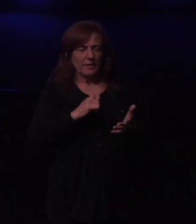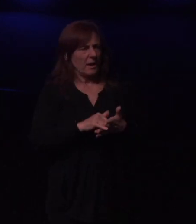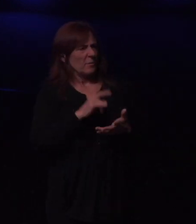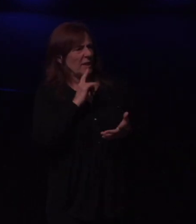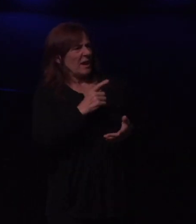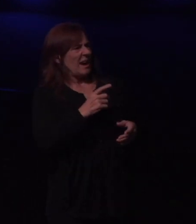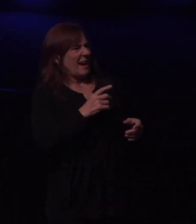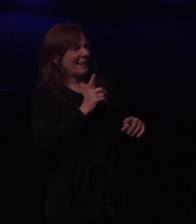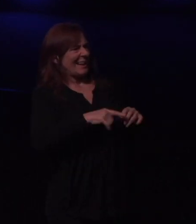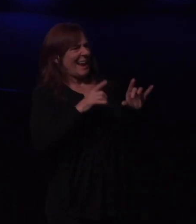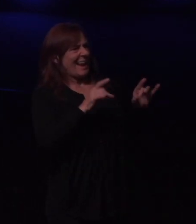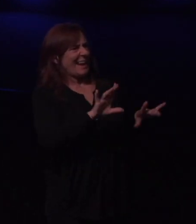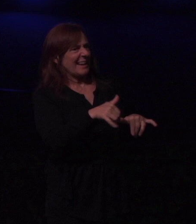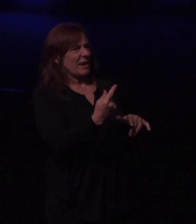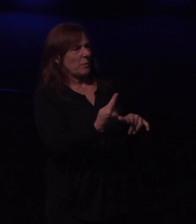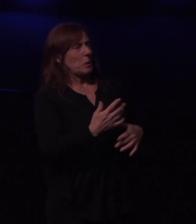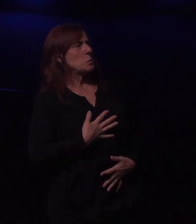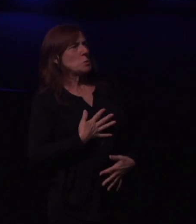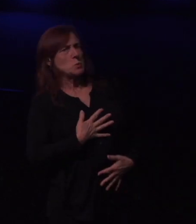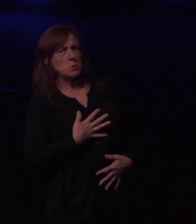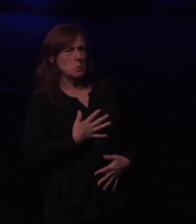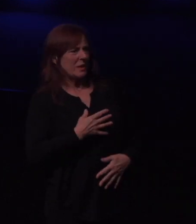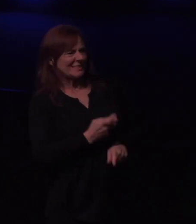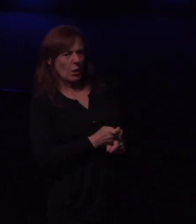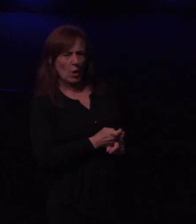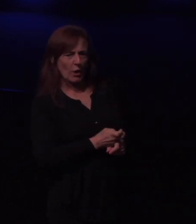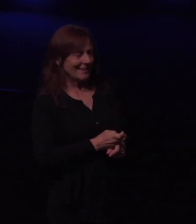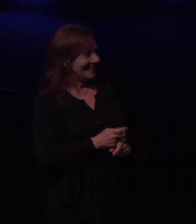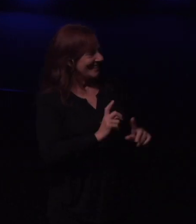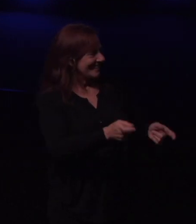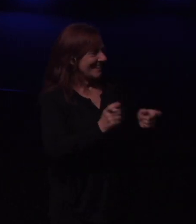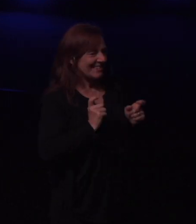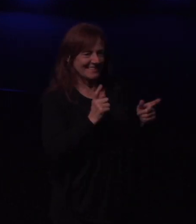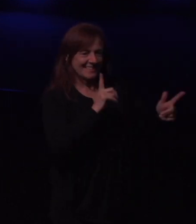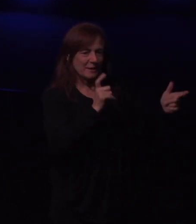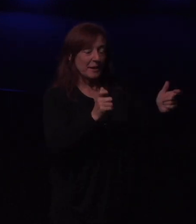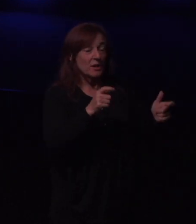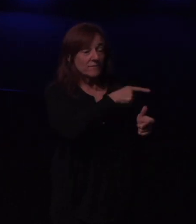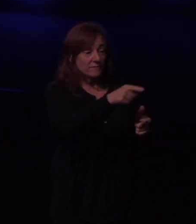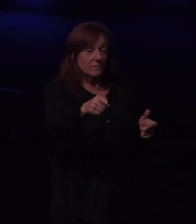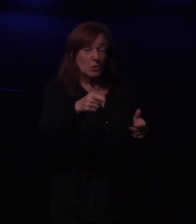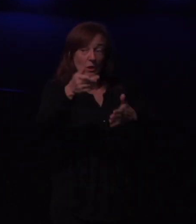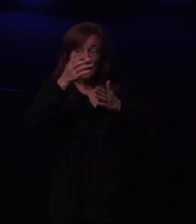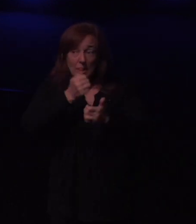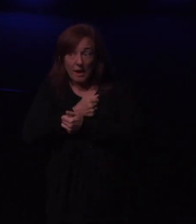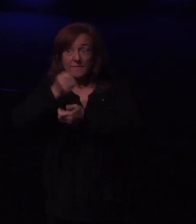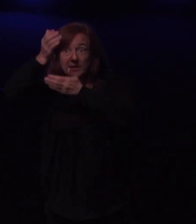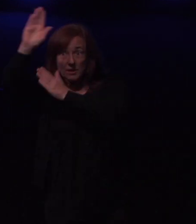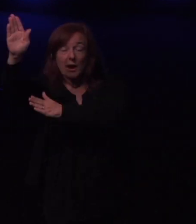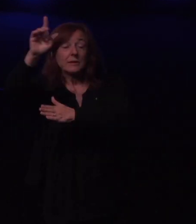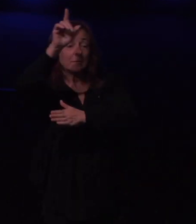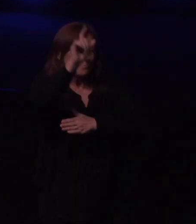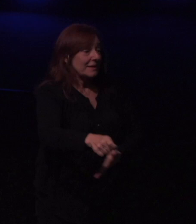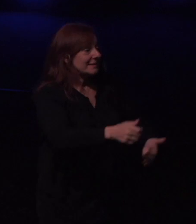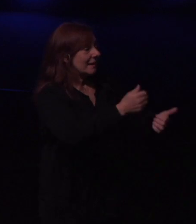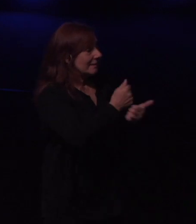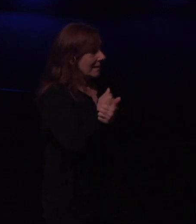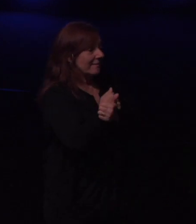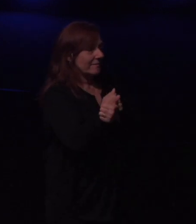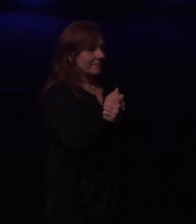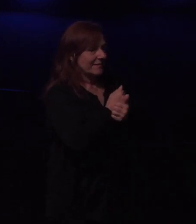either. It's hard. It's hard. And he has given us this command. Those who love God must also love their